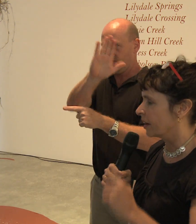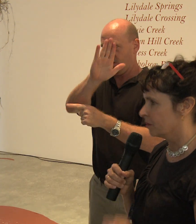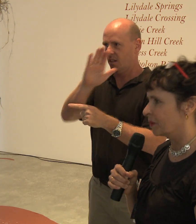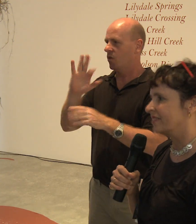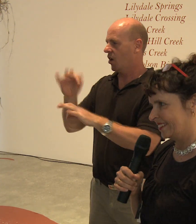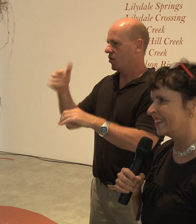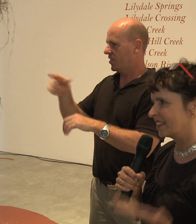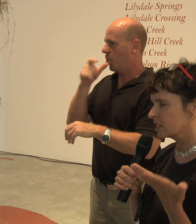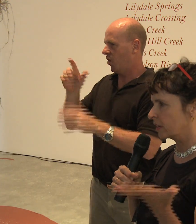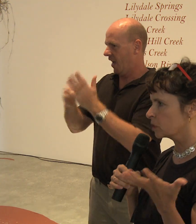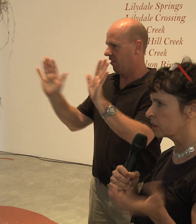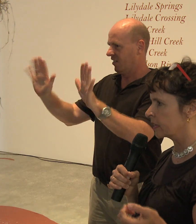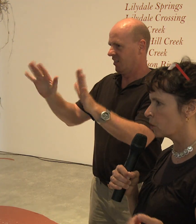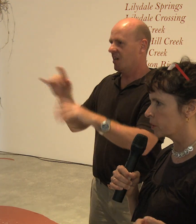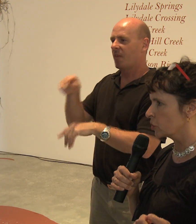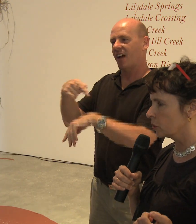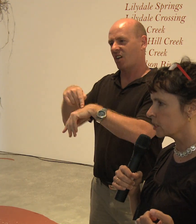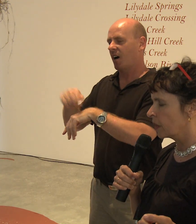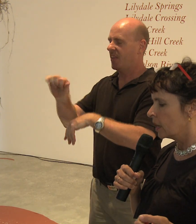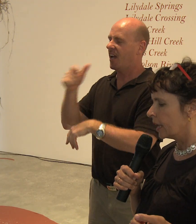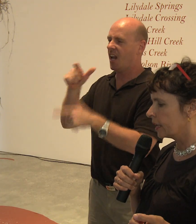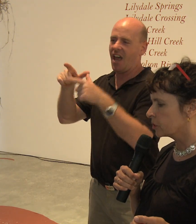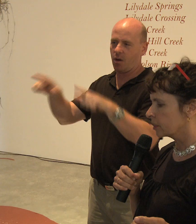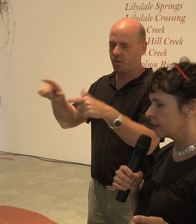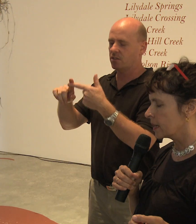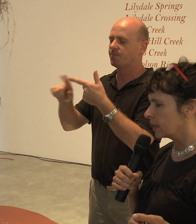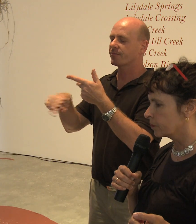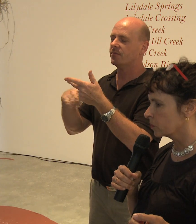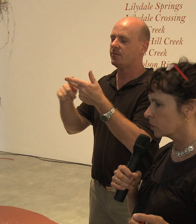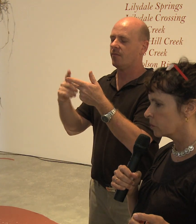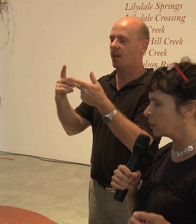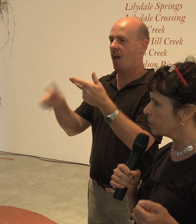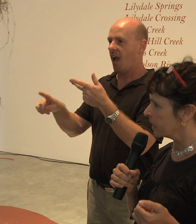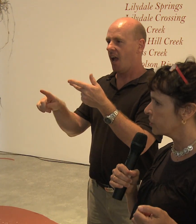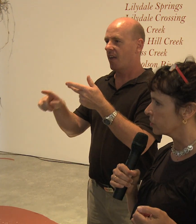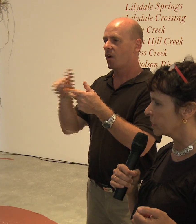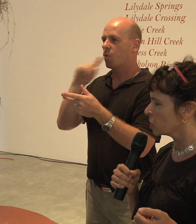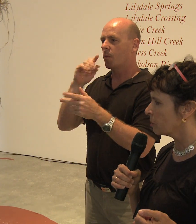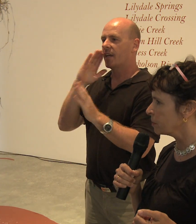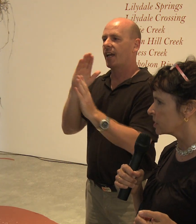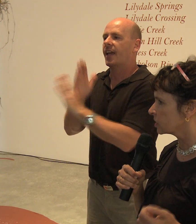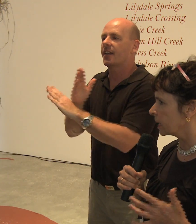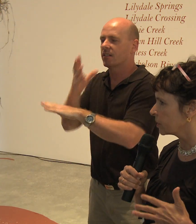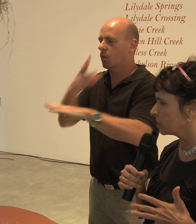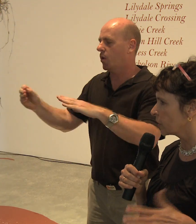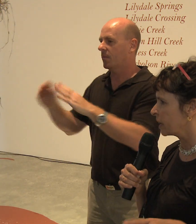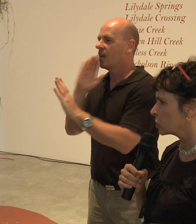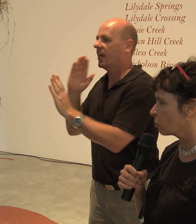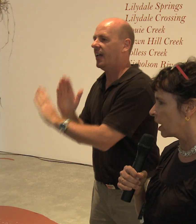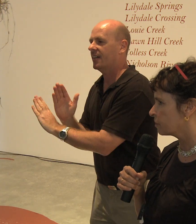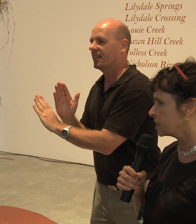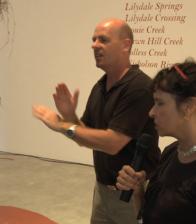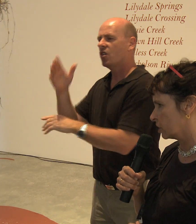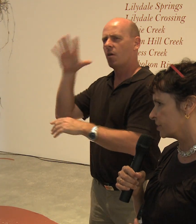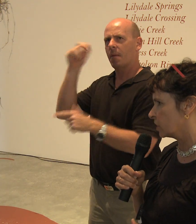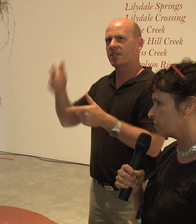term now, but that's what was used. And they would be hidden. And she remembers that the manager's